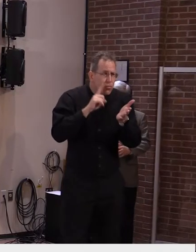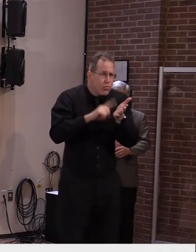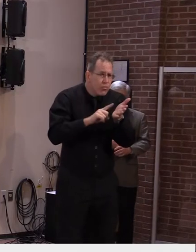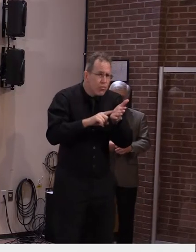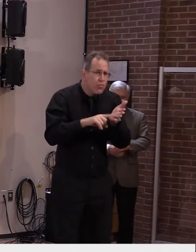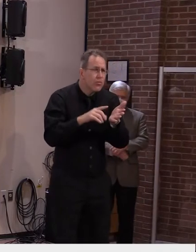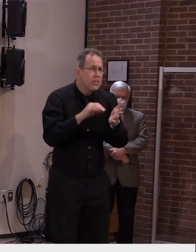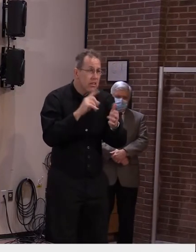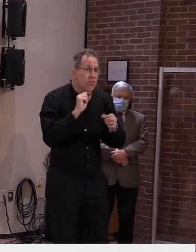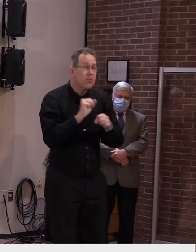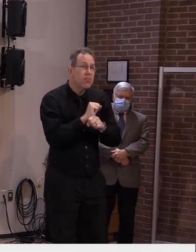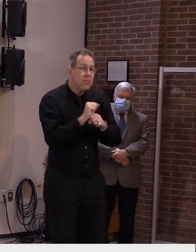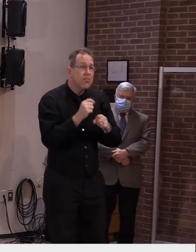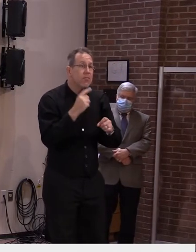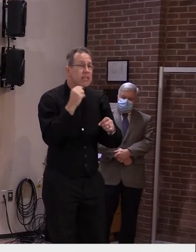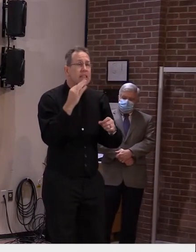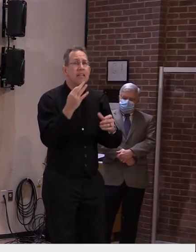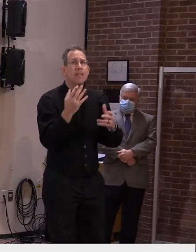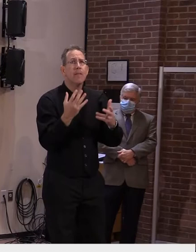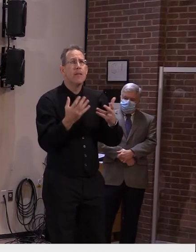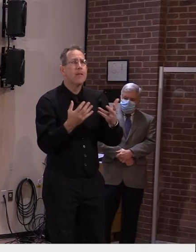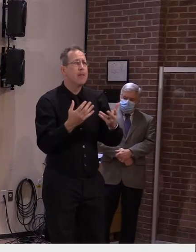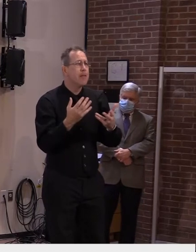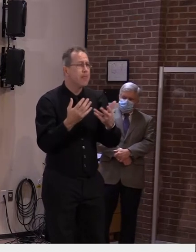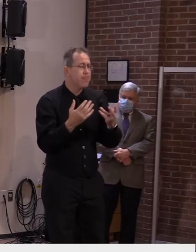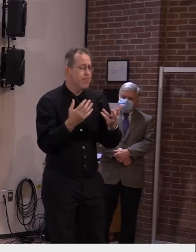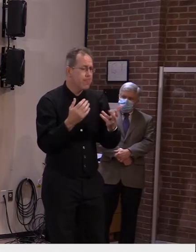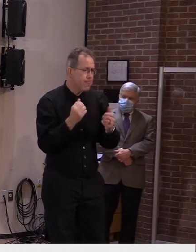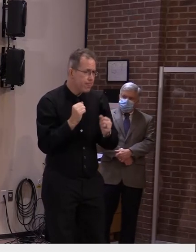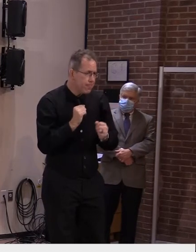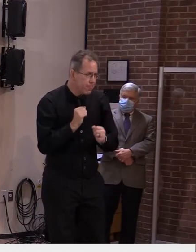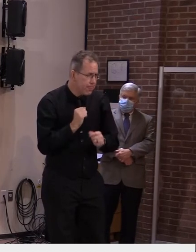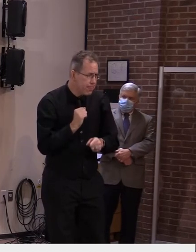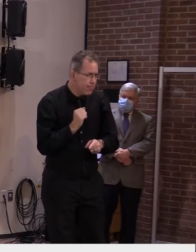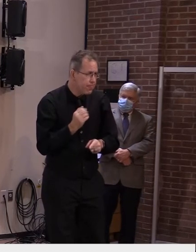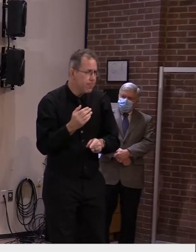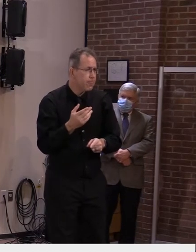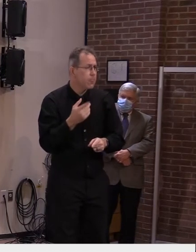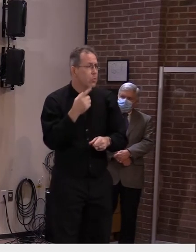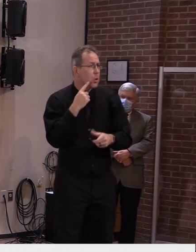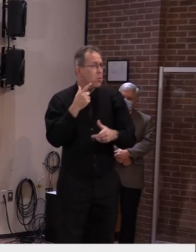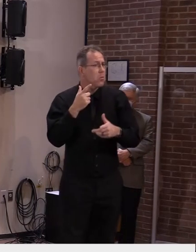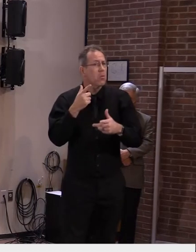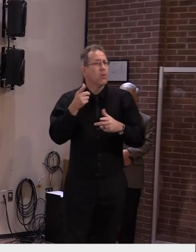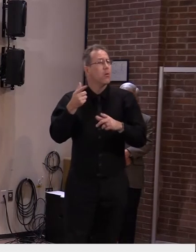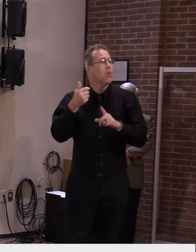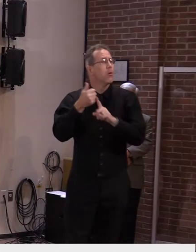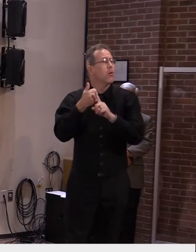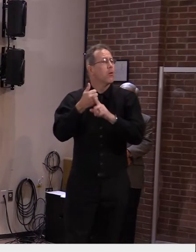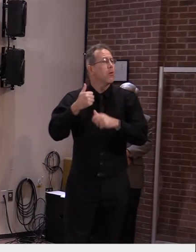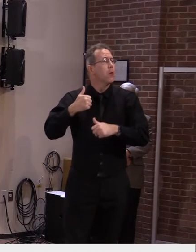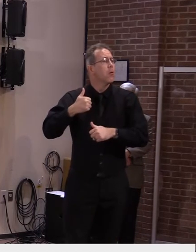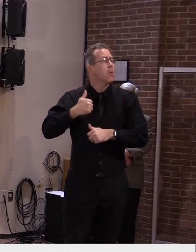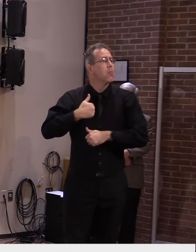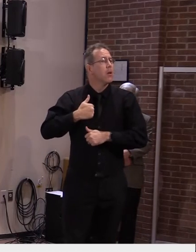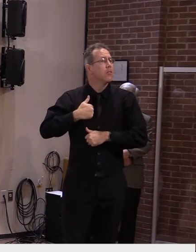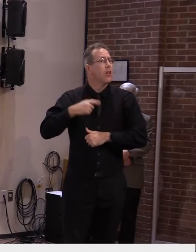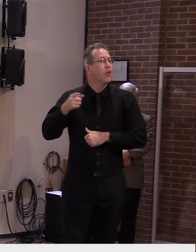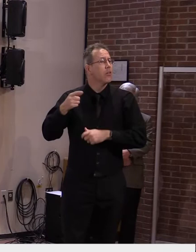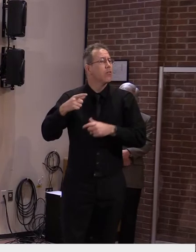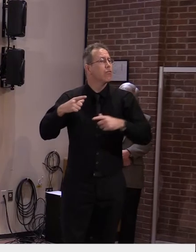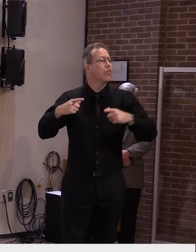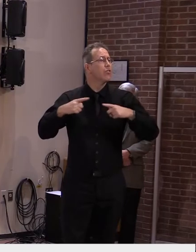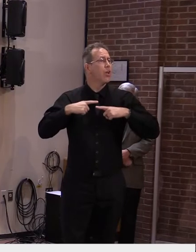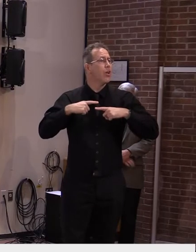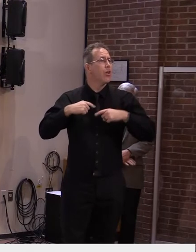removing the tax on military who have retired on their retirement benefits, so maybe more of them